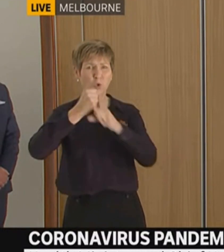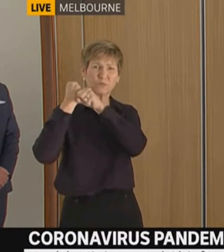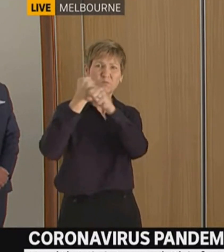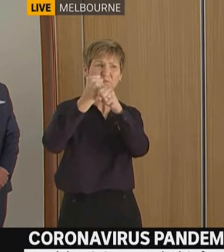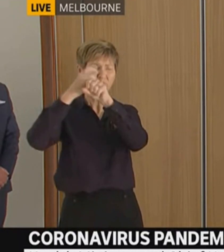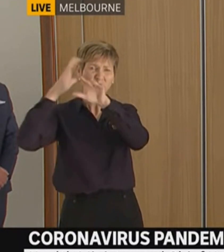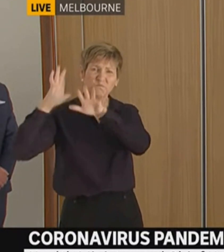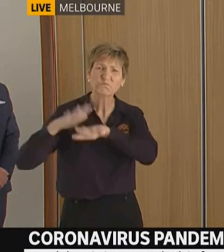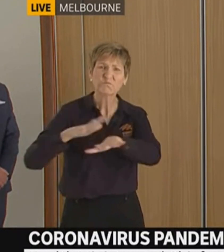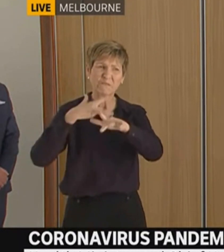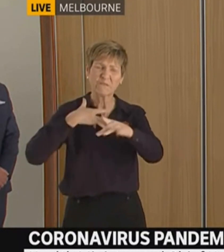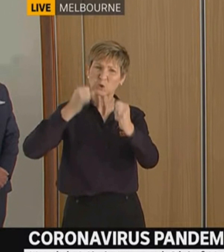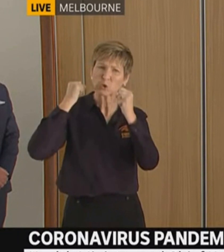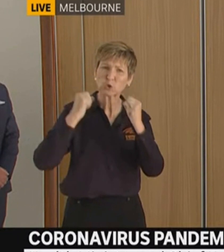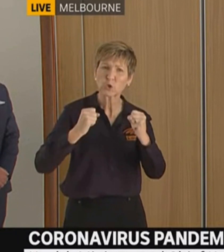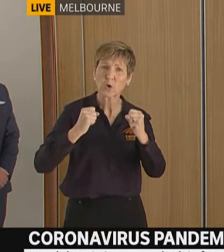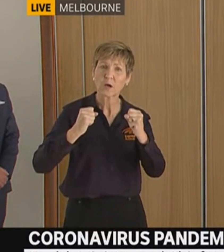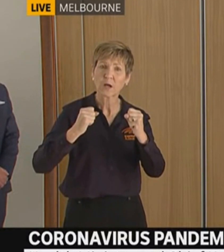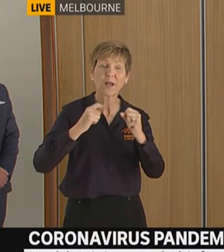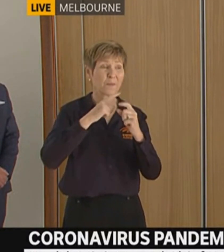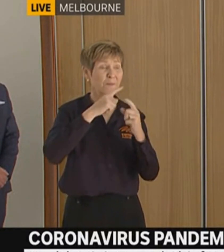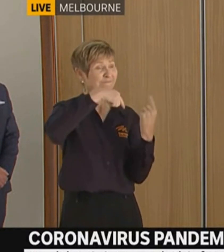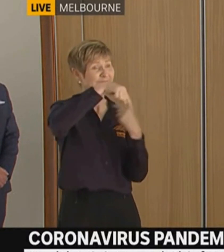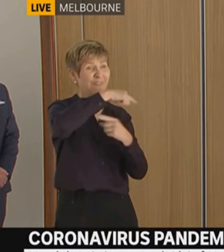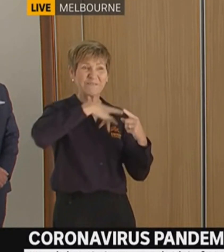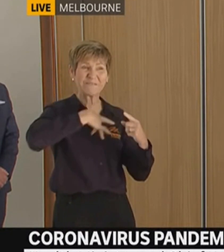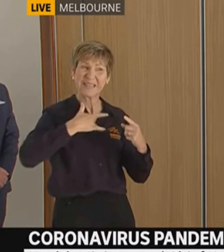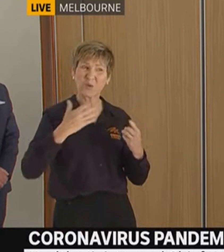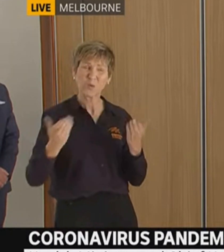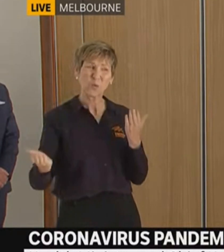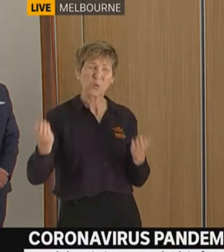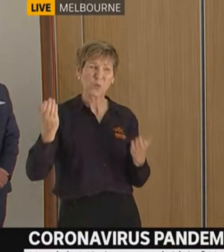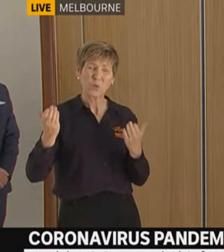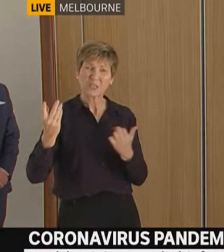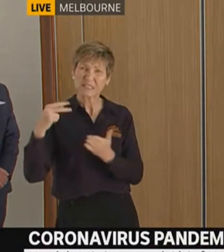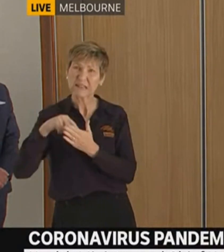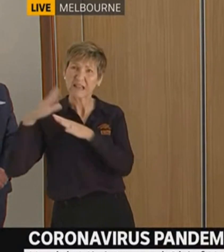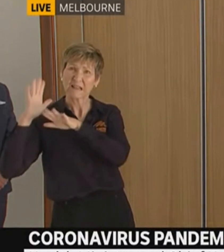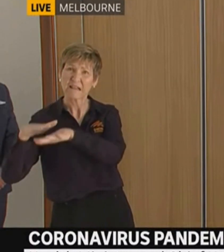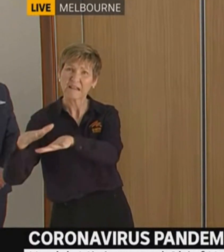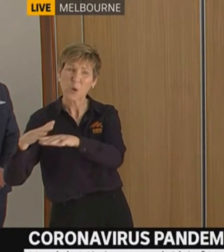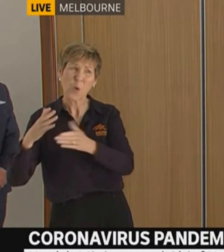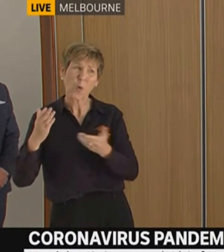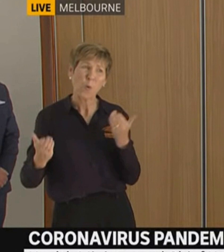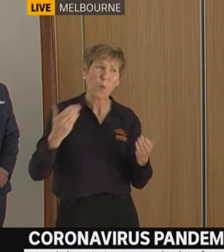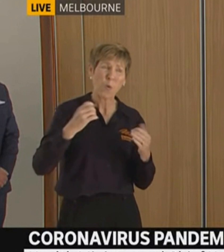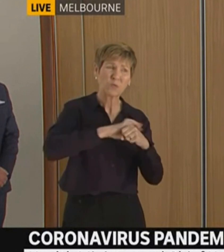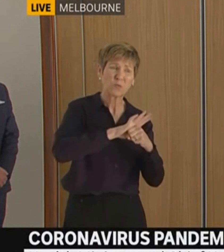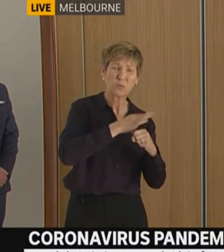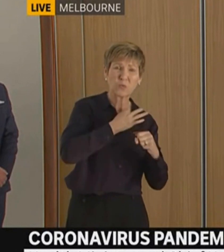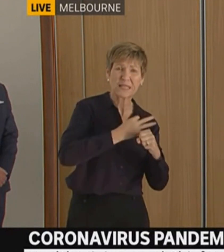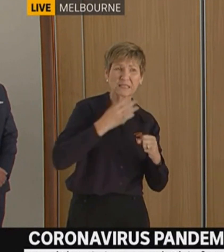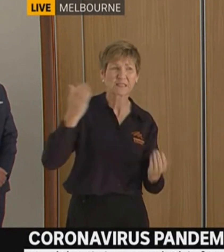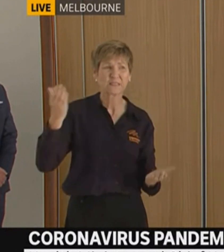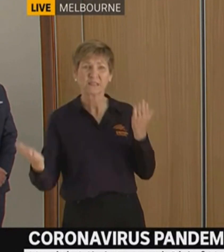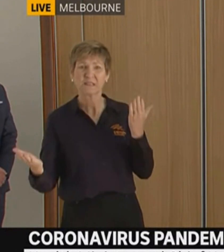our serious concerns. The reason the state and territory health departments have regulations on gathering sizes are